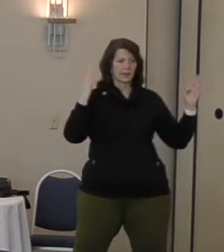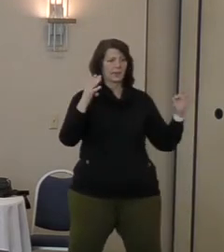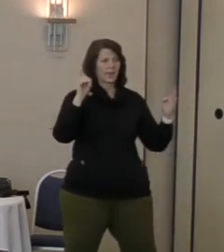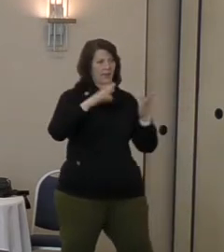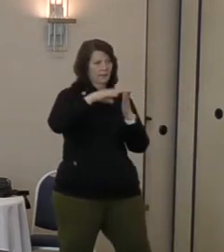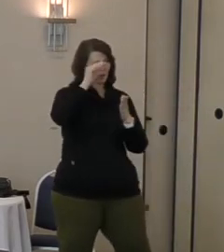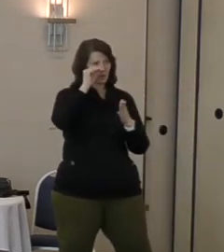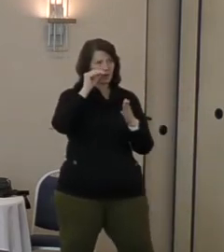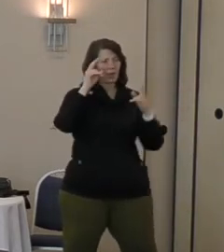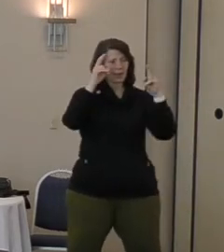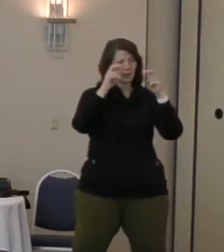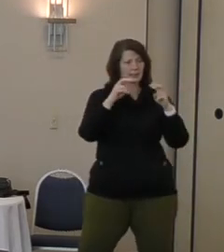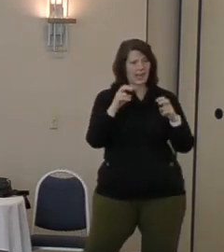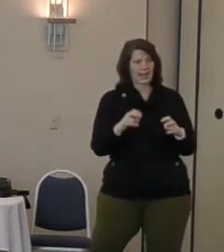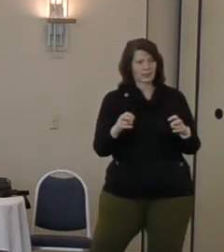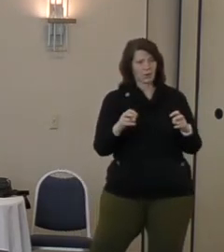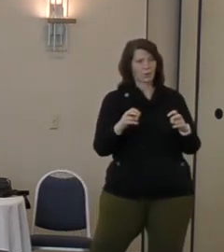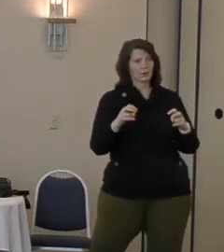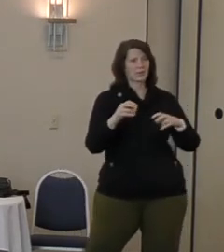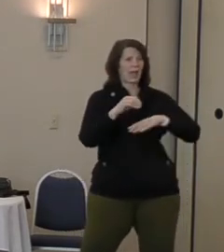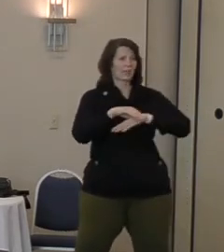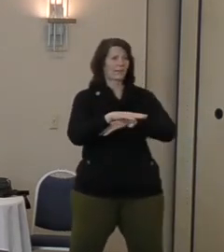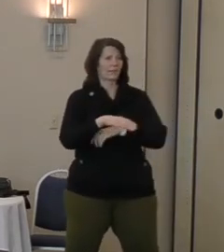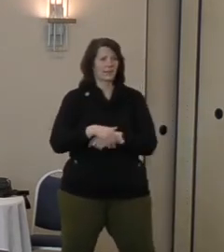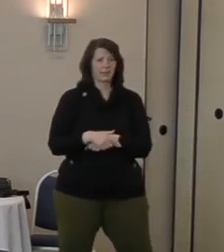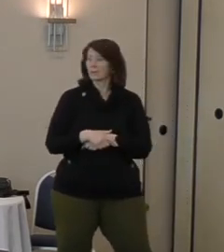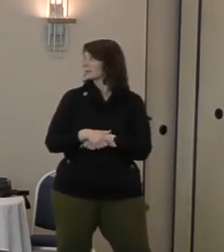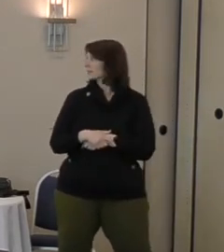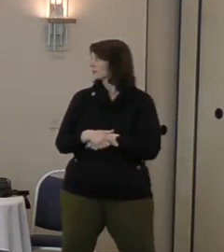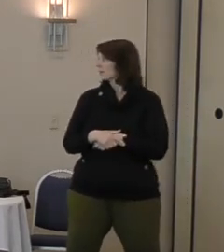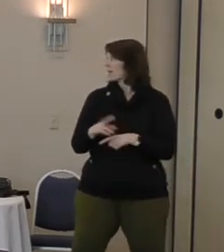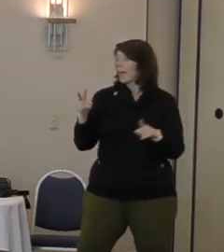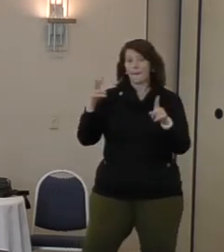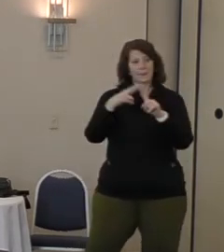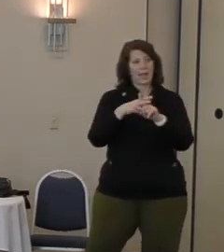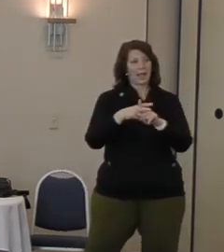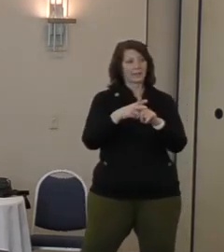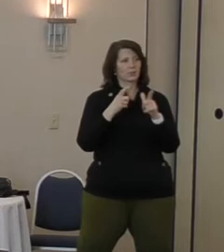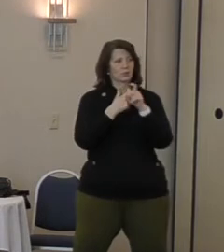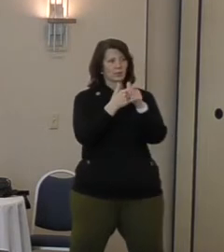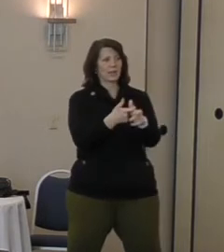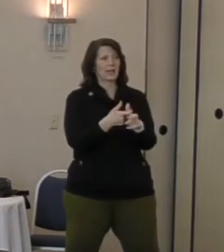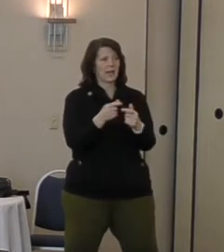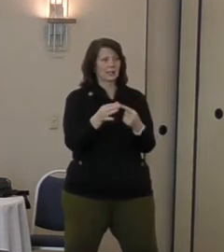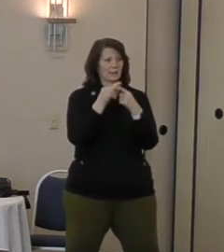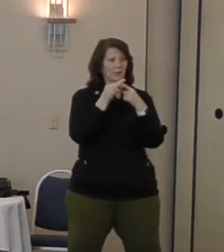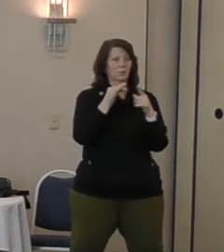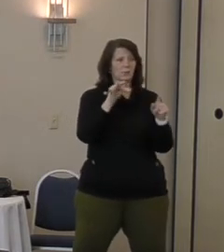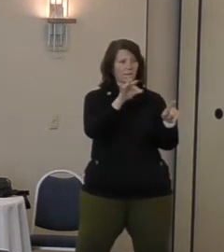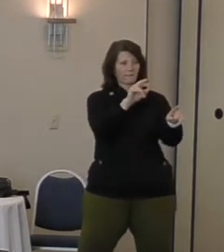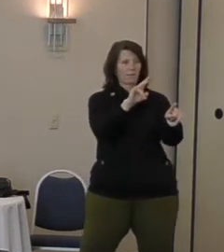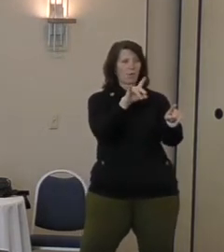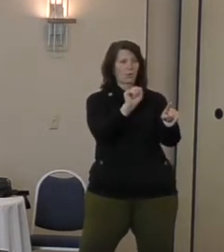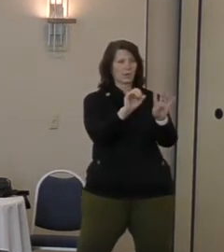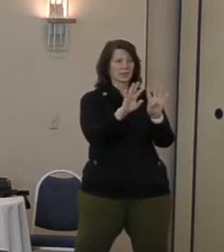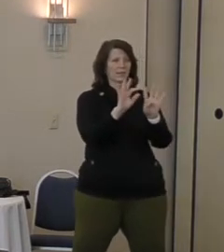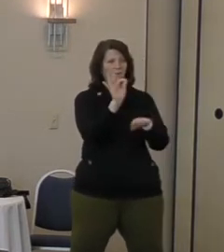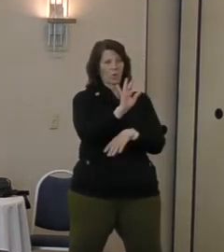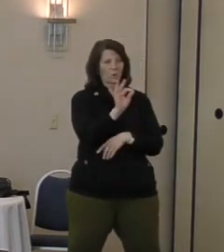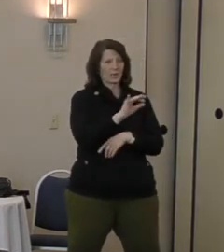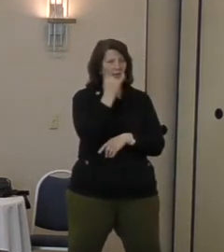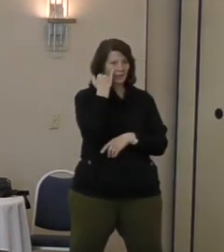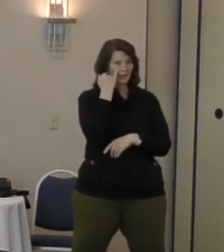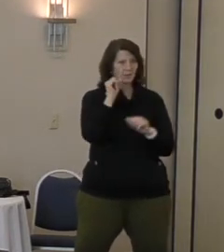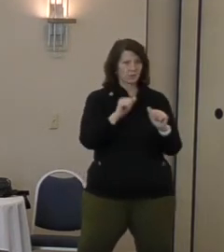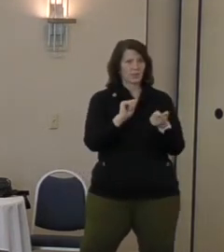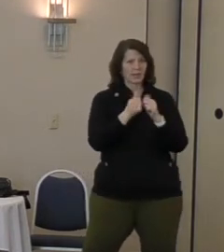learn to diagnose on the field. And applying this to attack, especially more so with forwards than backs, is if you